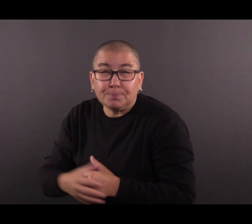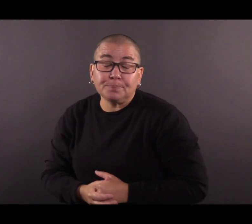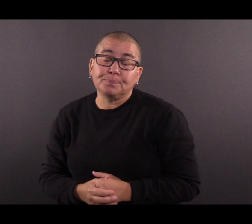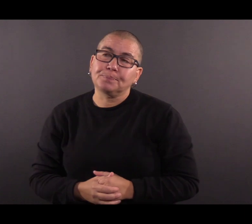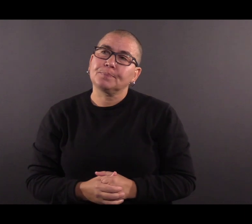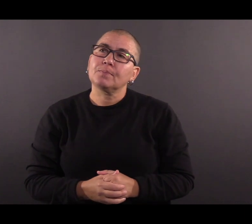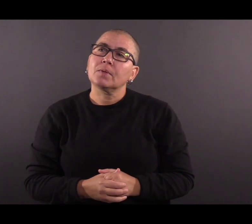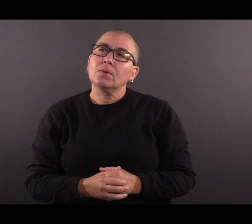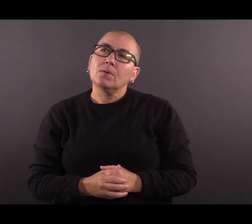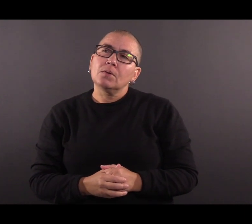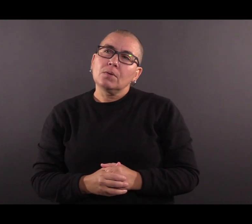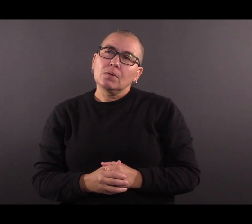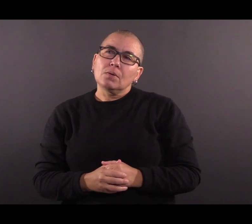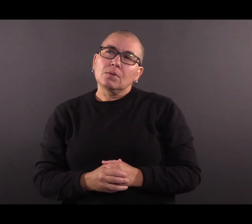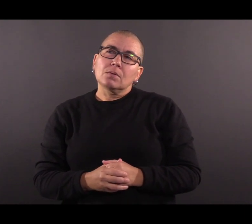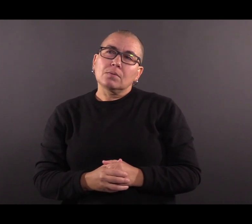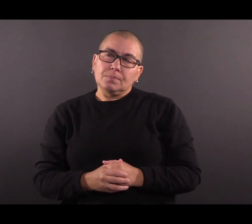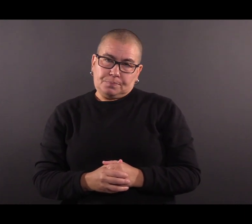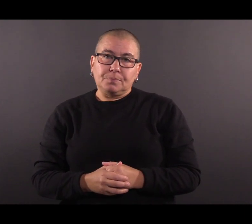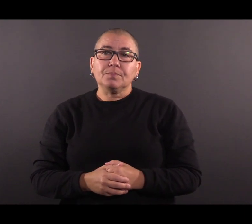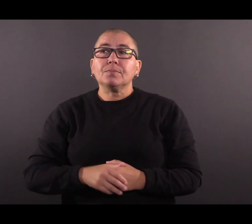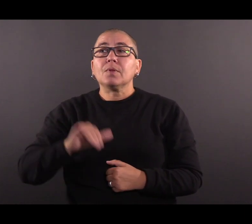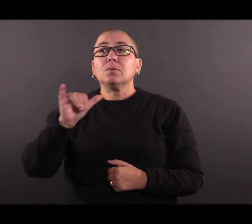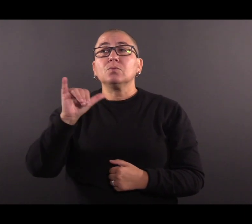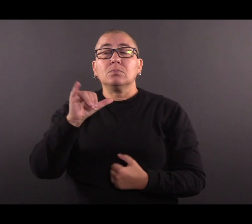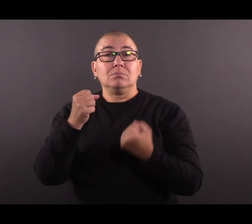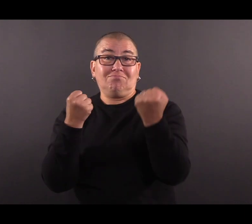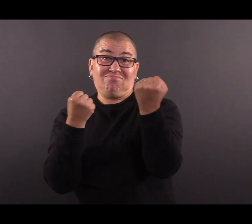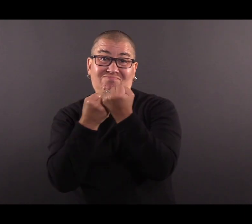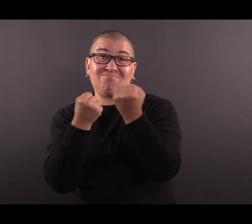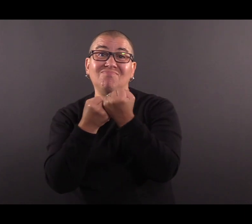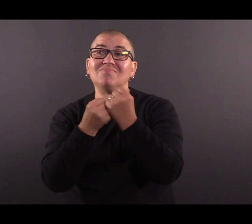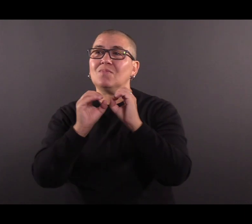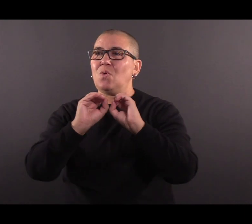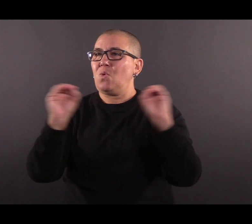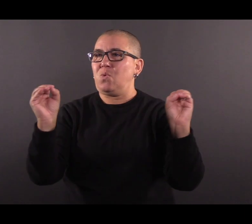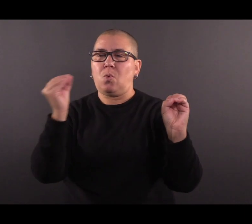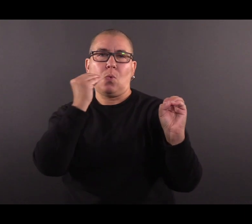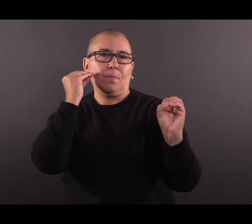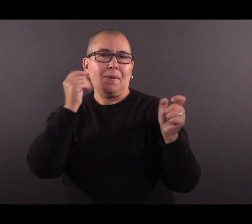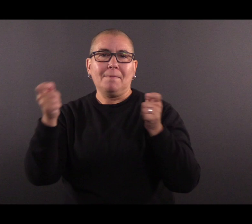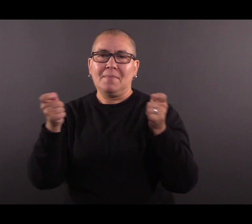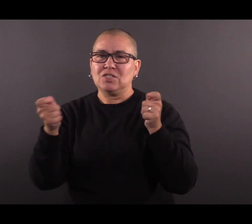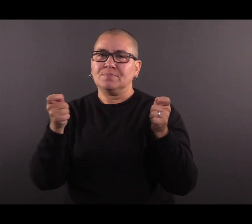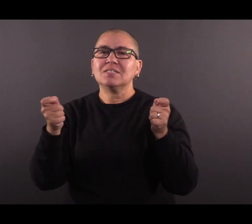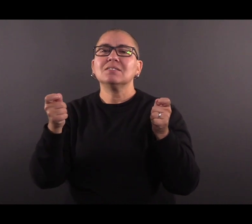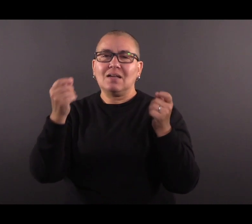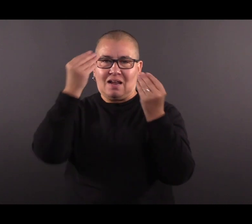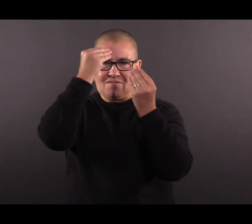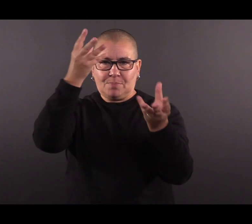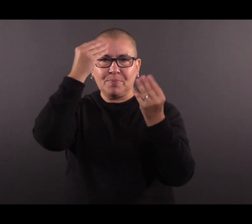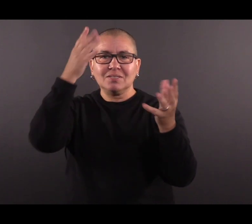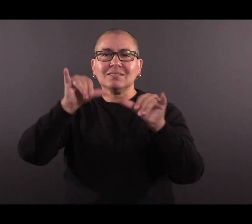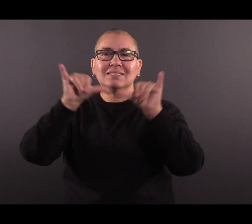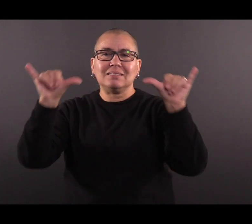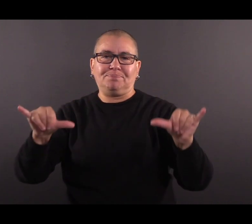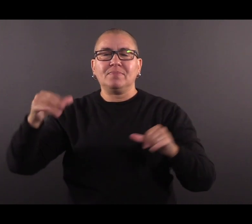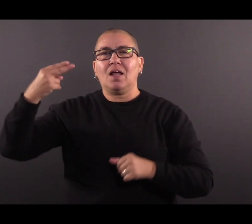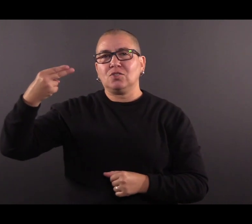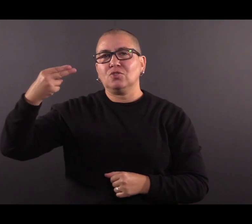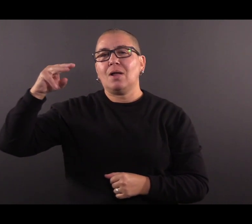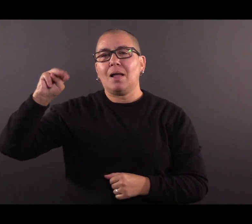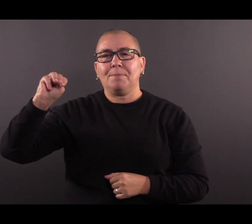COC funding also supports the Homeless Management Information System, or HMIS, which we have